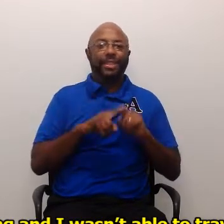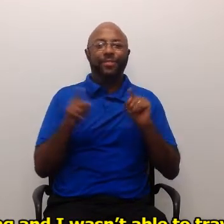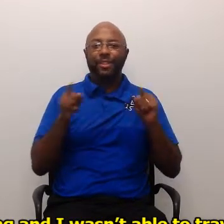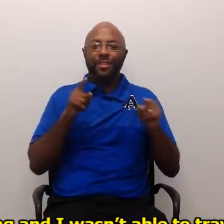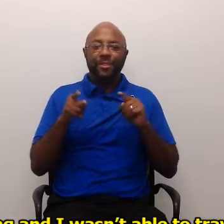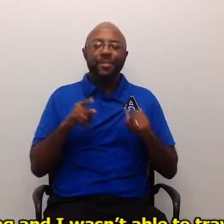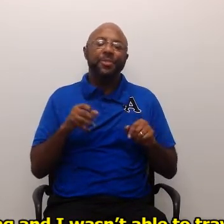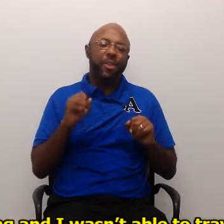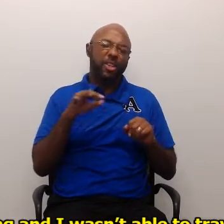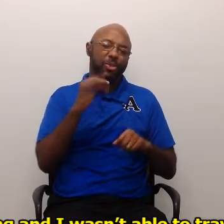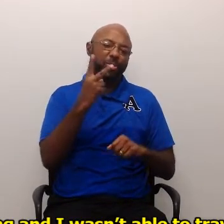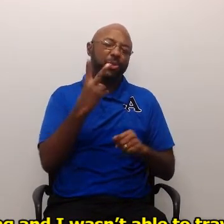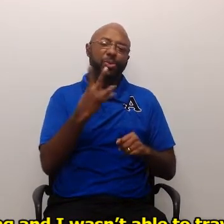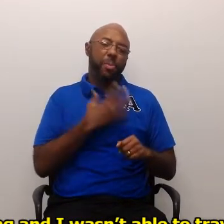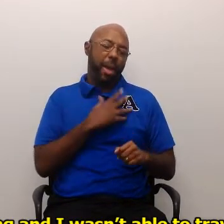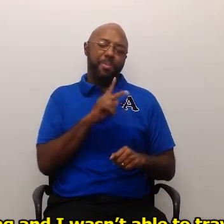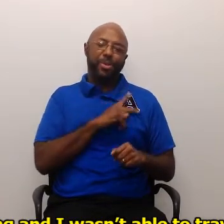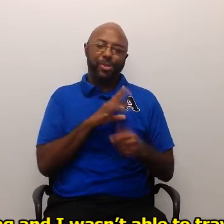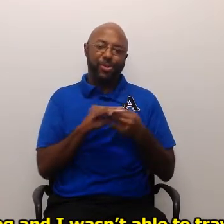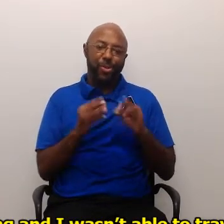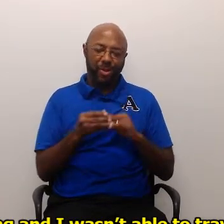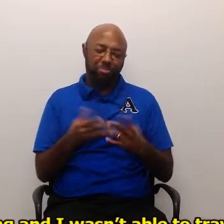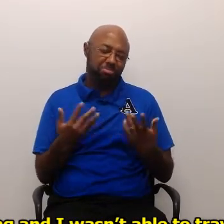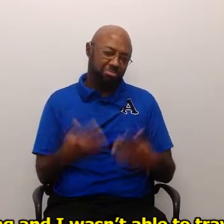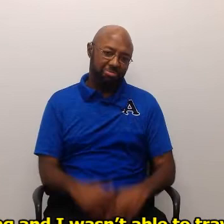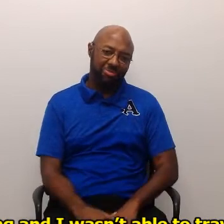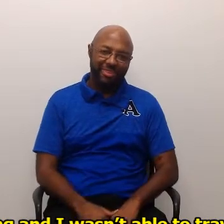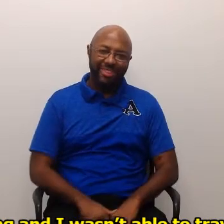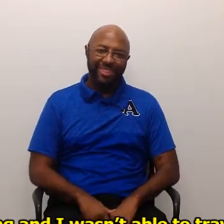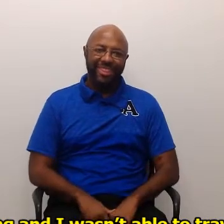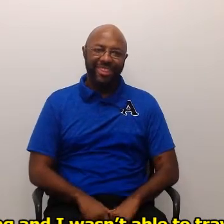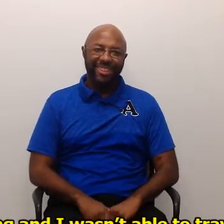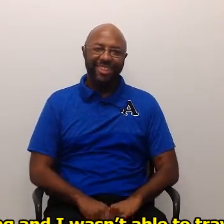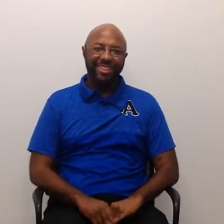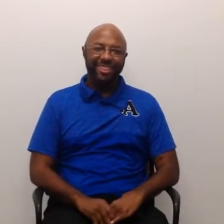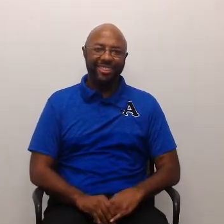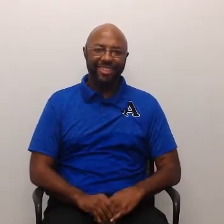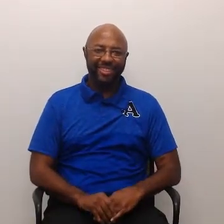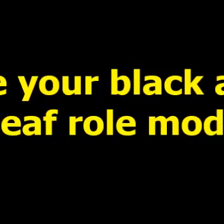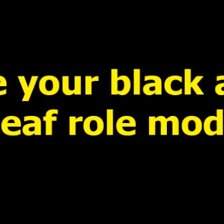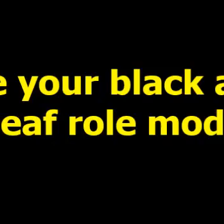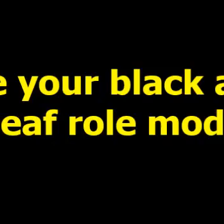to travel while I was sick. So those are my two personal stories.